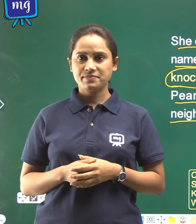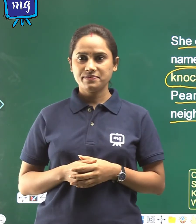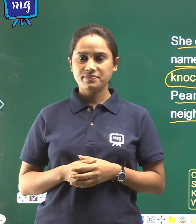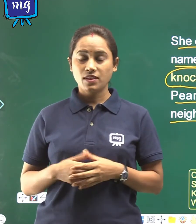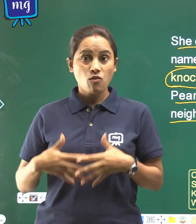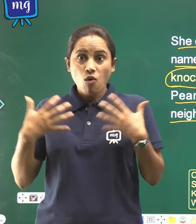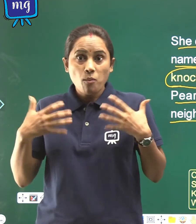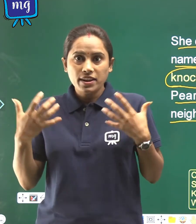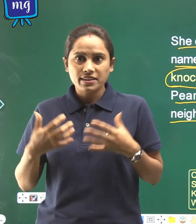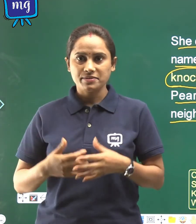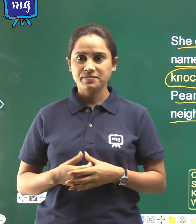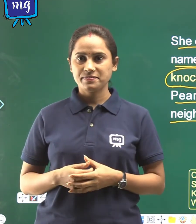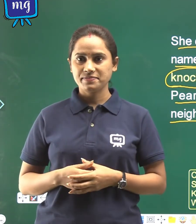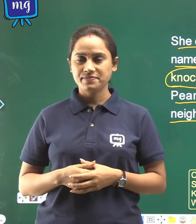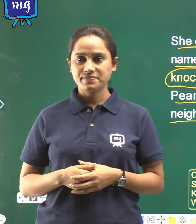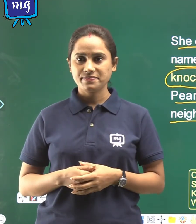warmly.